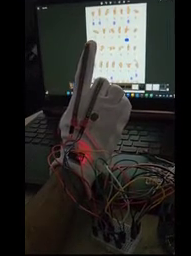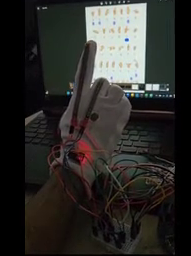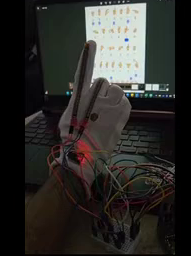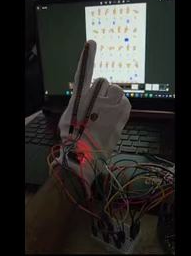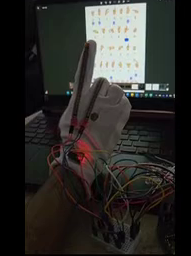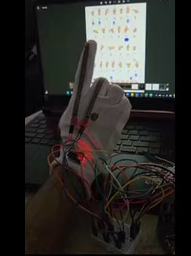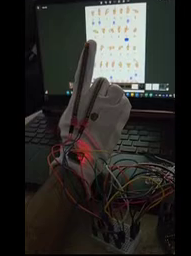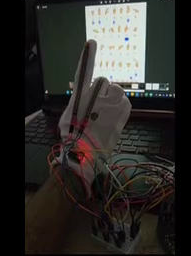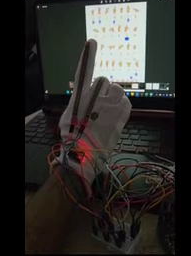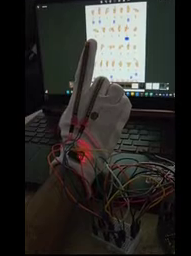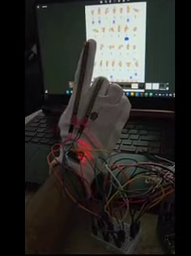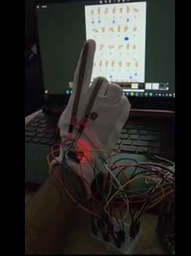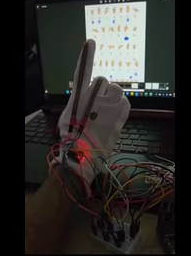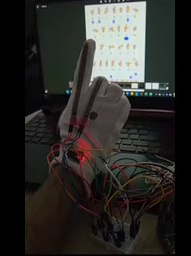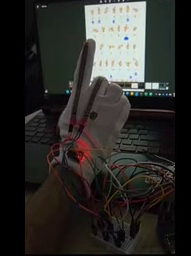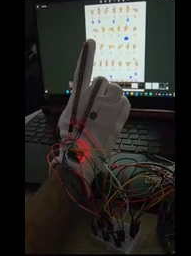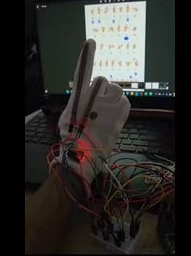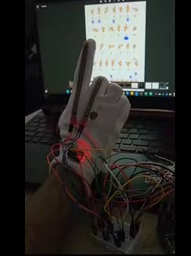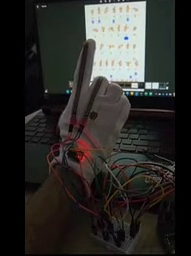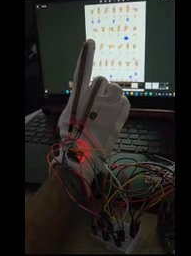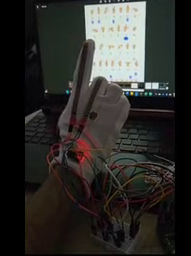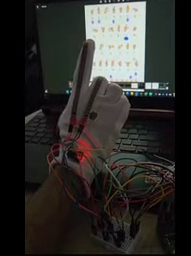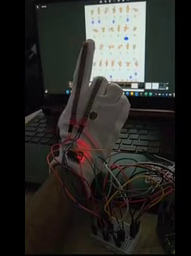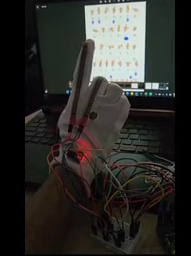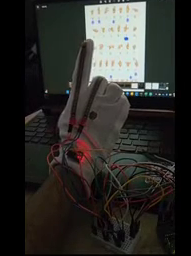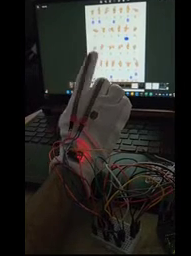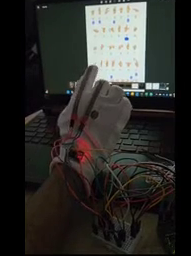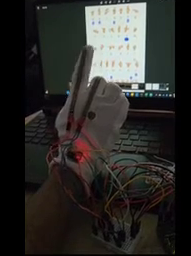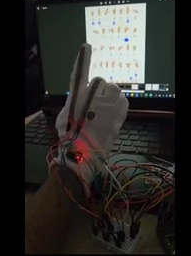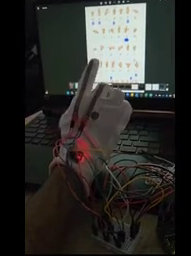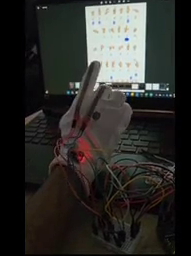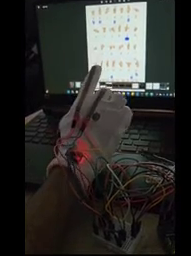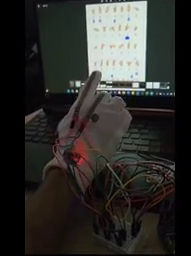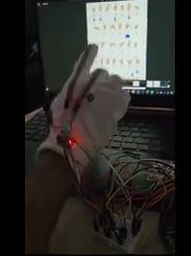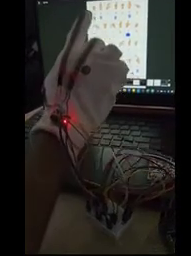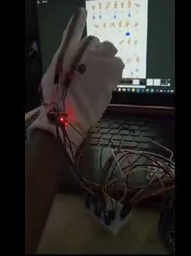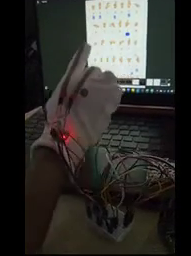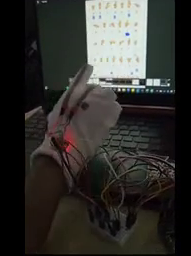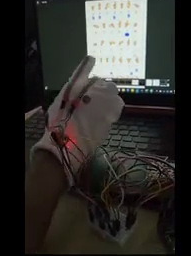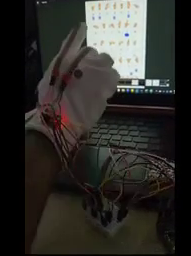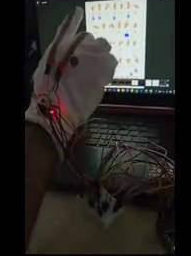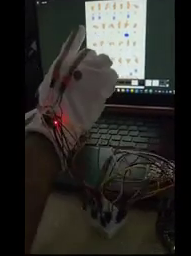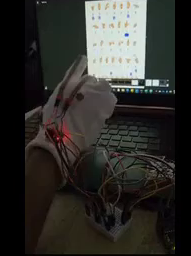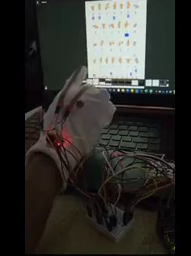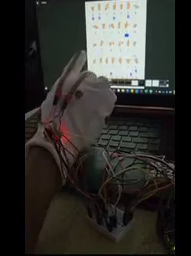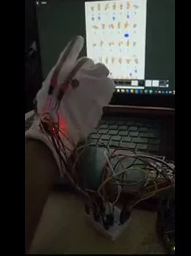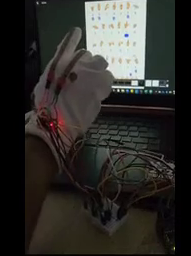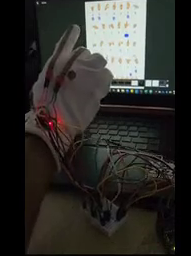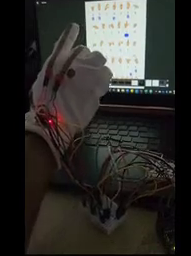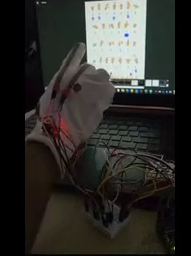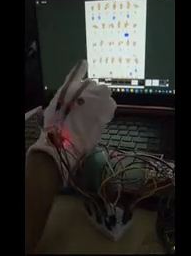D Now if we move the finger up and down, Q it says